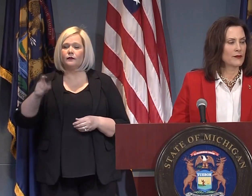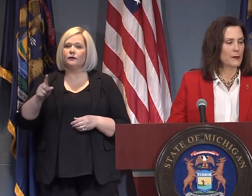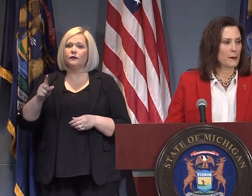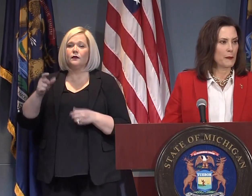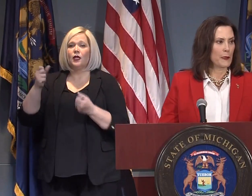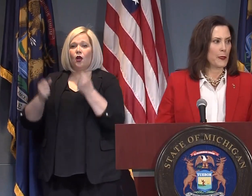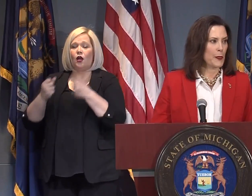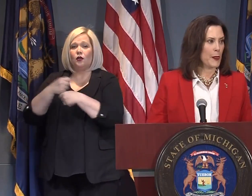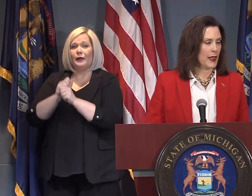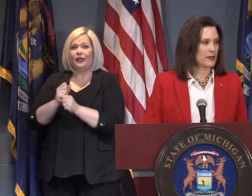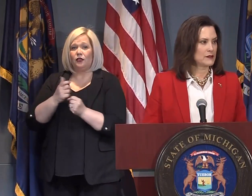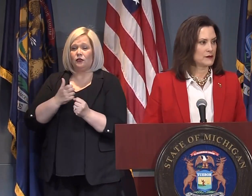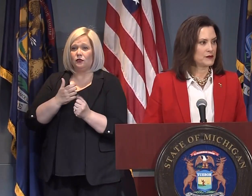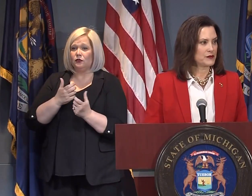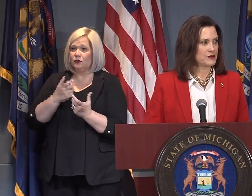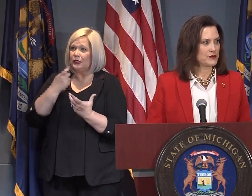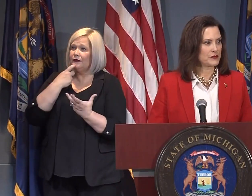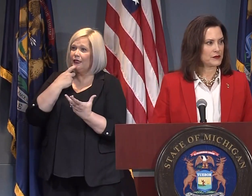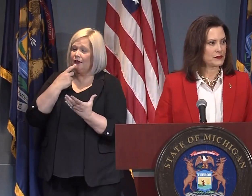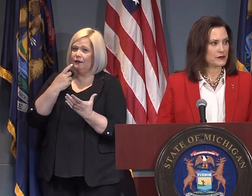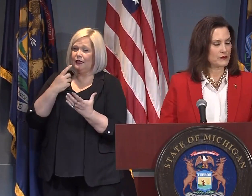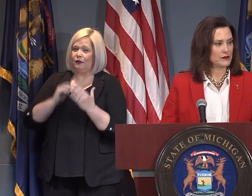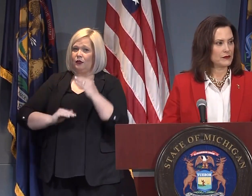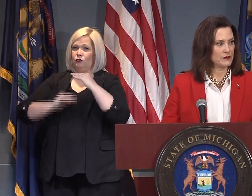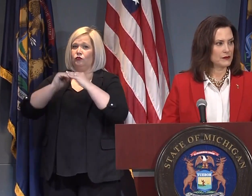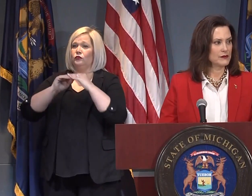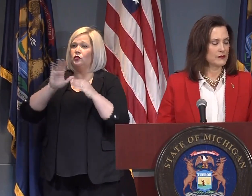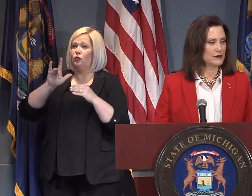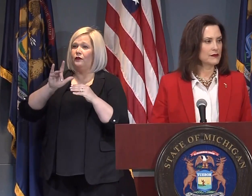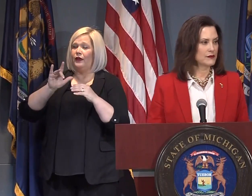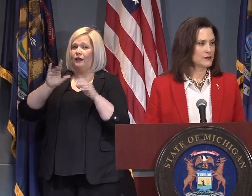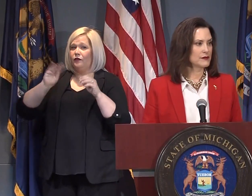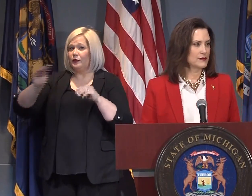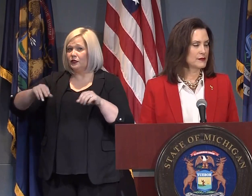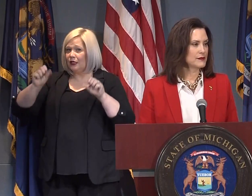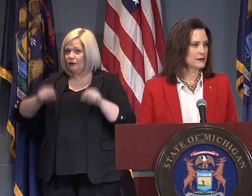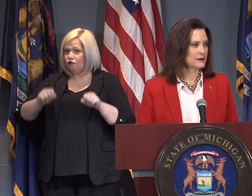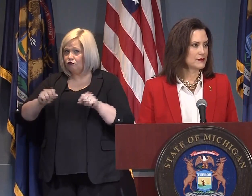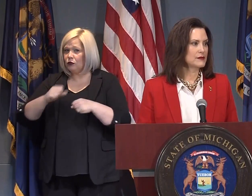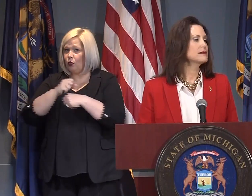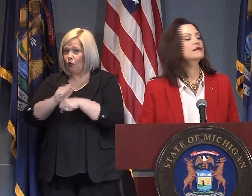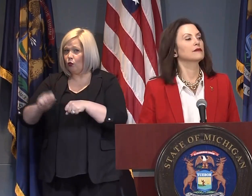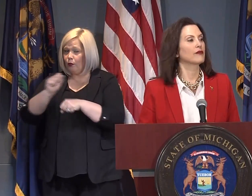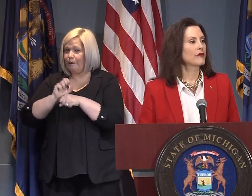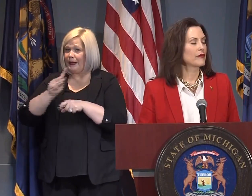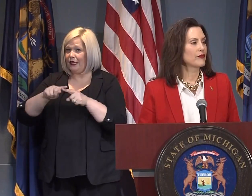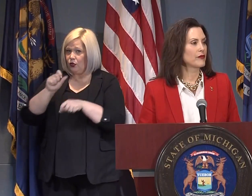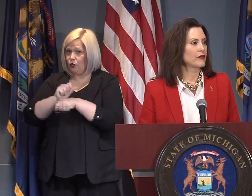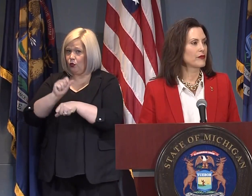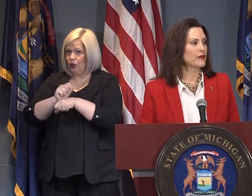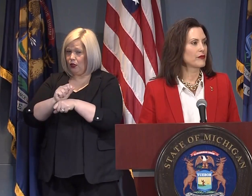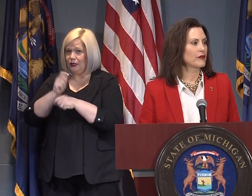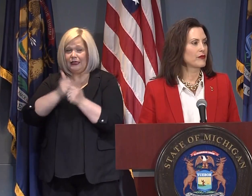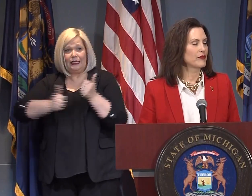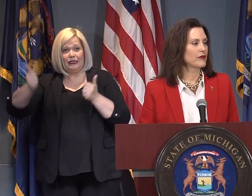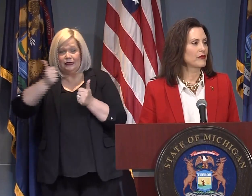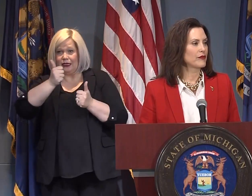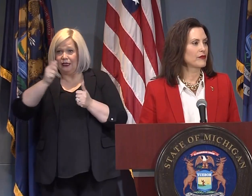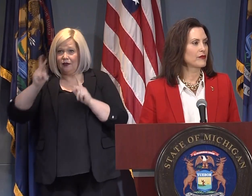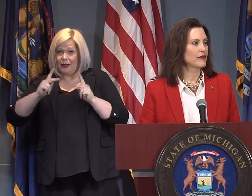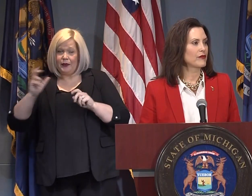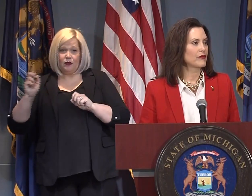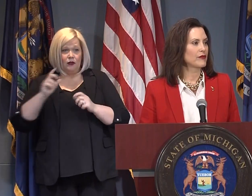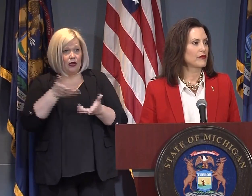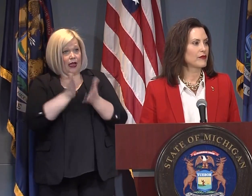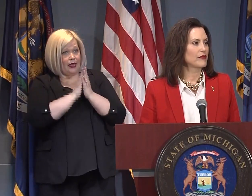Automakers have expressed some desire to get up to 25% capacity by May 4th. Have executives from those companies come to you to ask for that, and